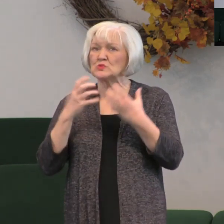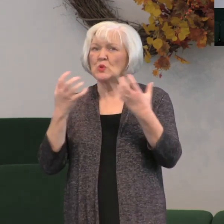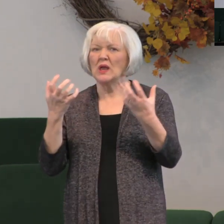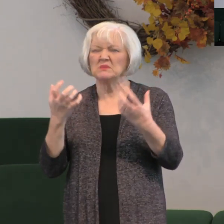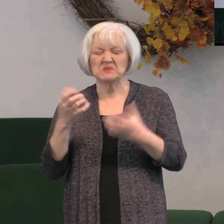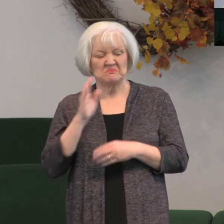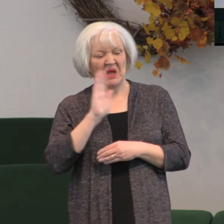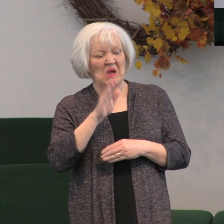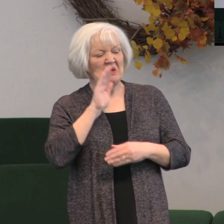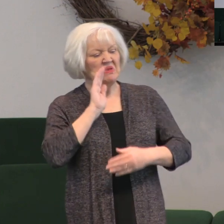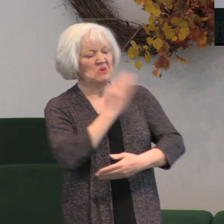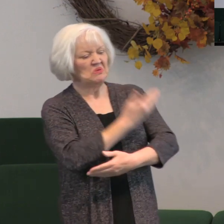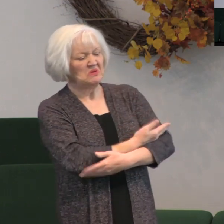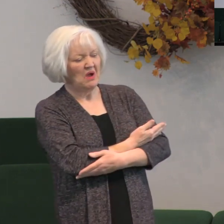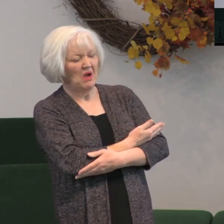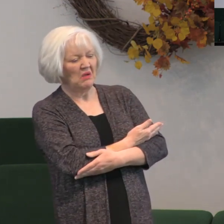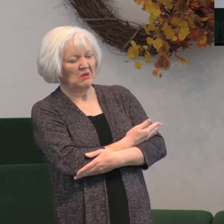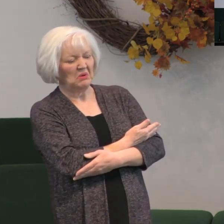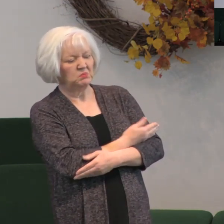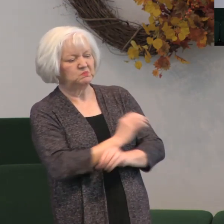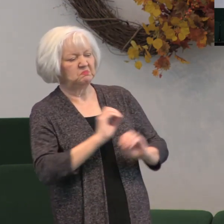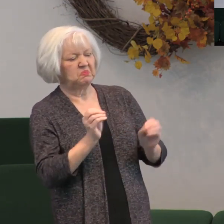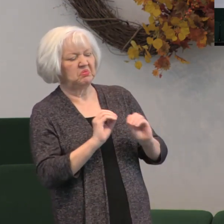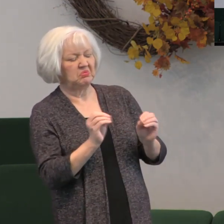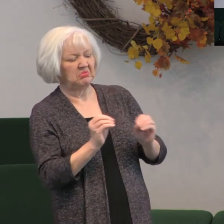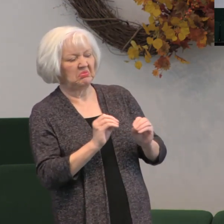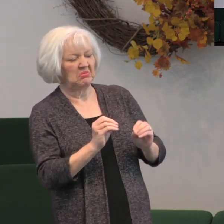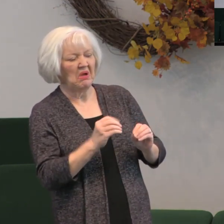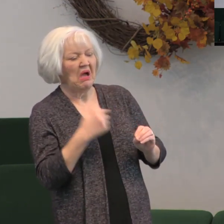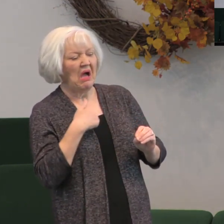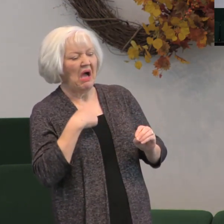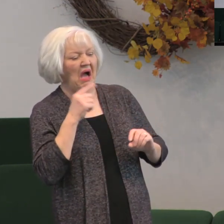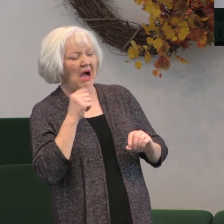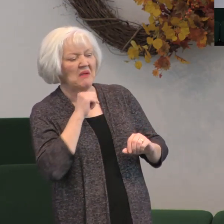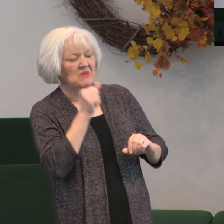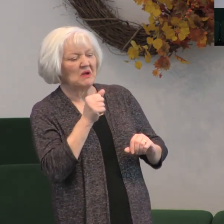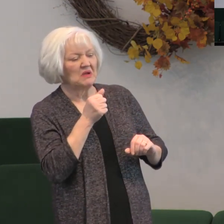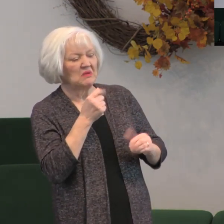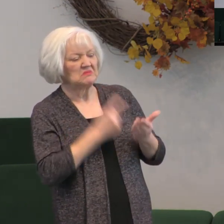didn't merit a mention. And oh, how it hurt.